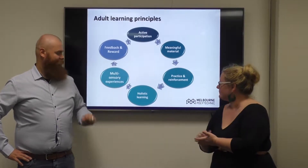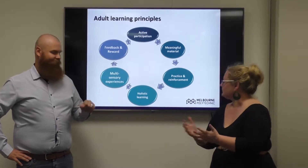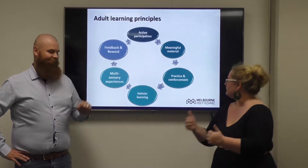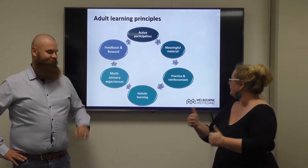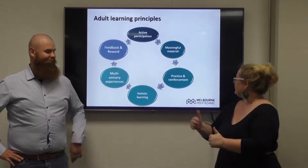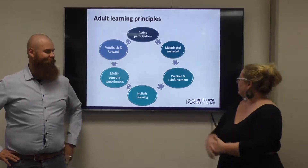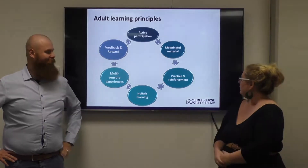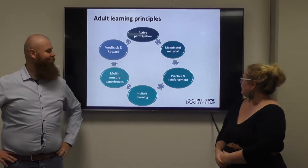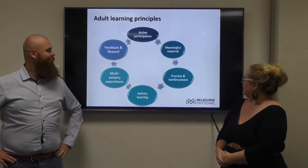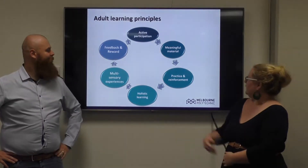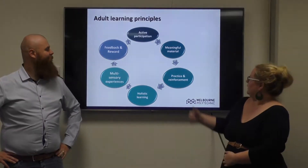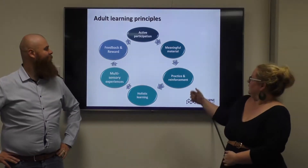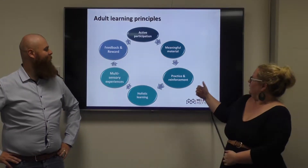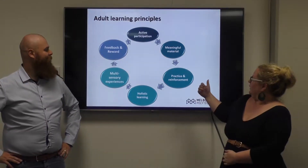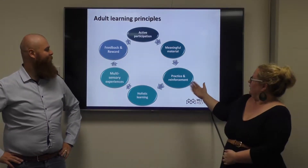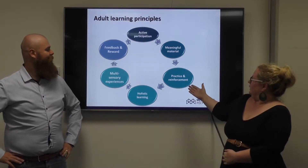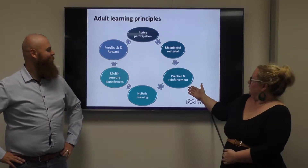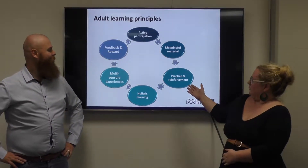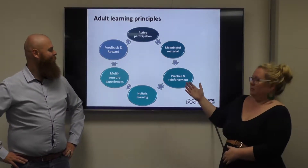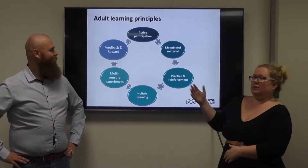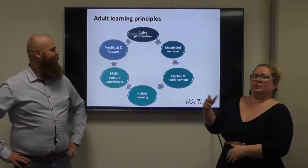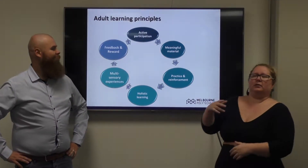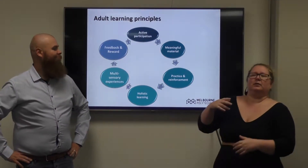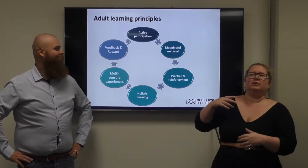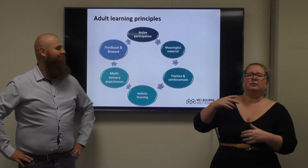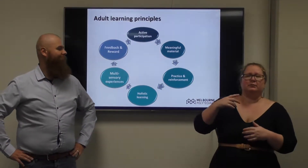Is that correct? Yes, that's right.